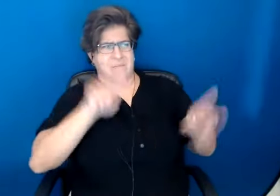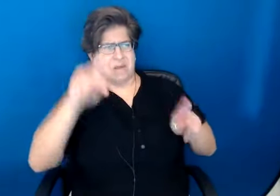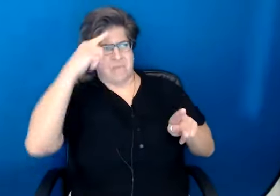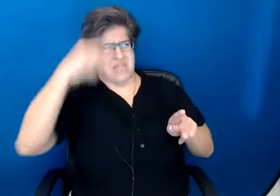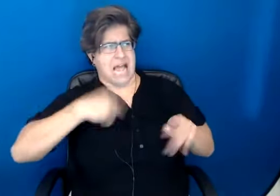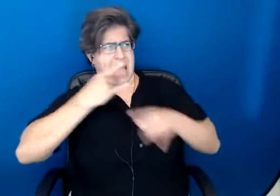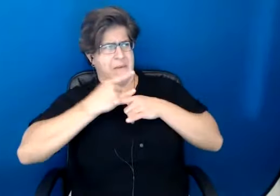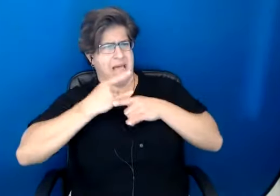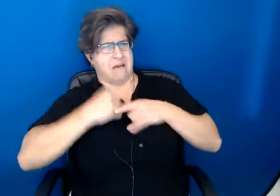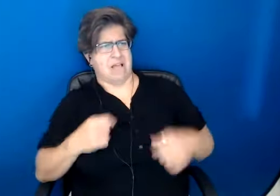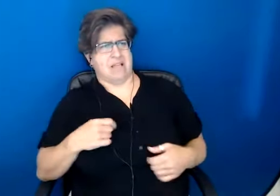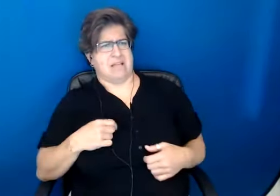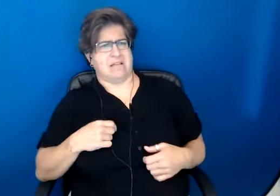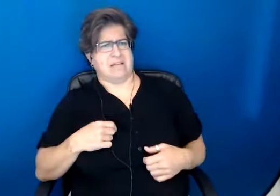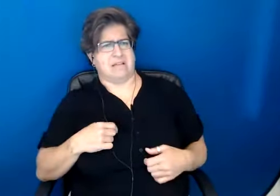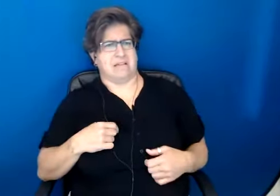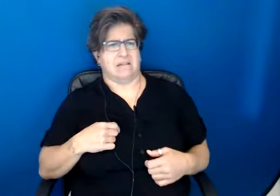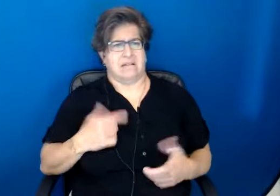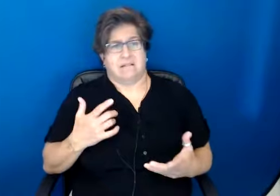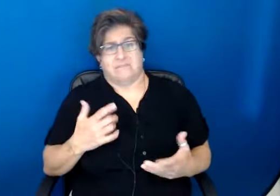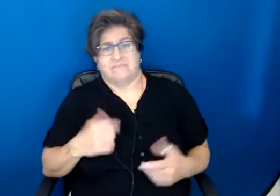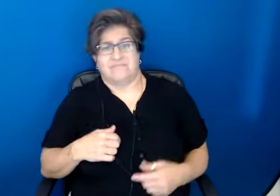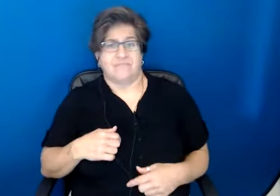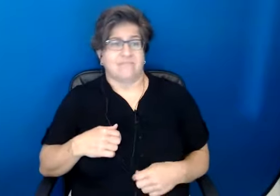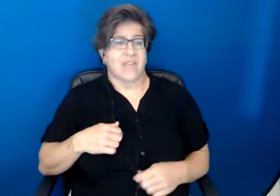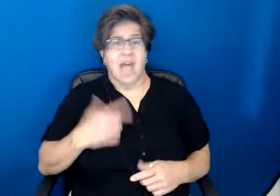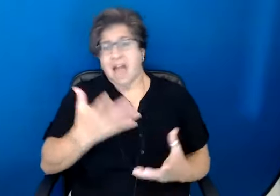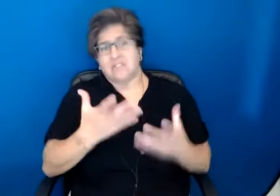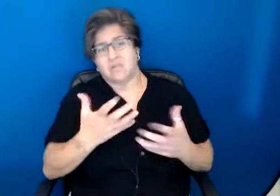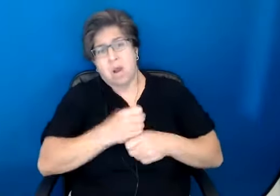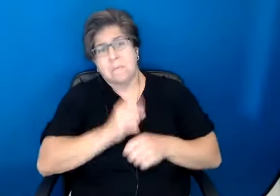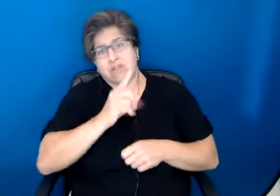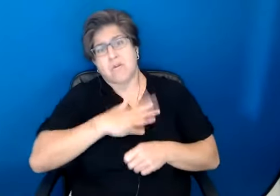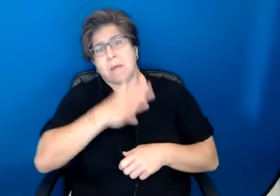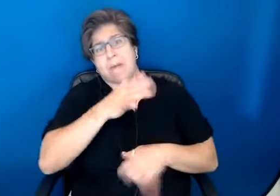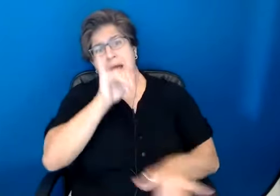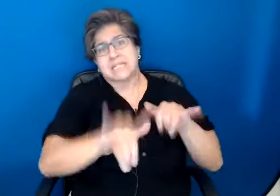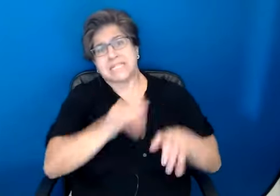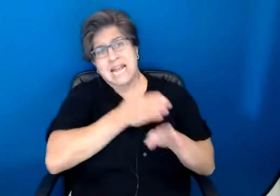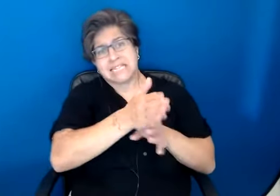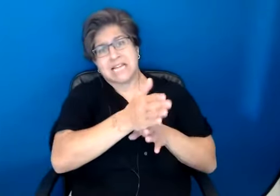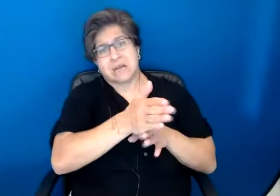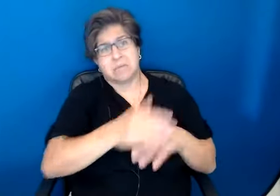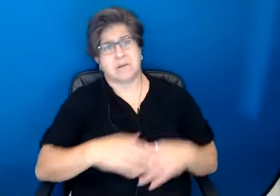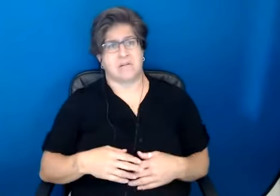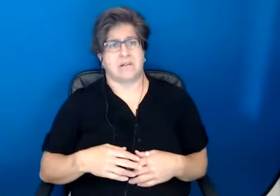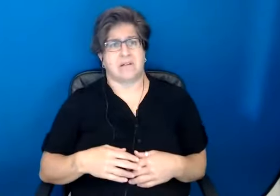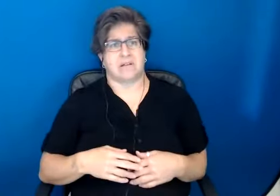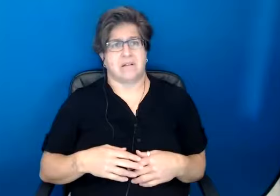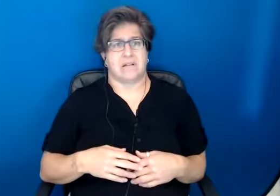when my mother, she got sober, and I went to this Al-Anon, didn't like it. It was like a big dark room, that's all I remember. I think